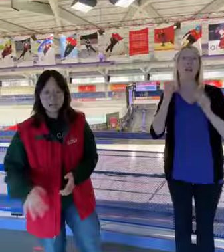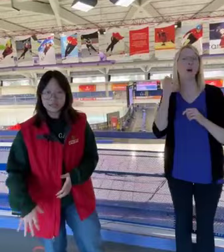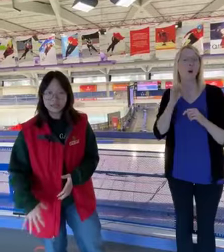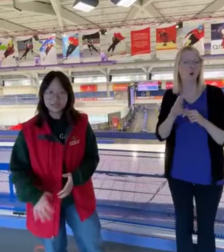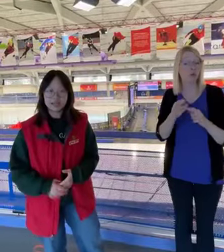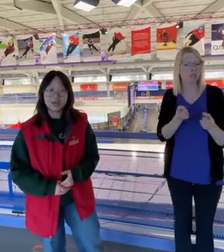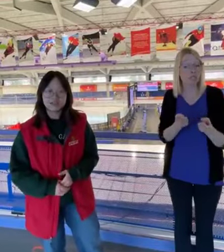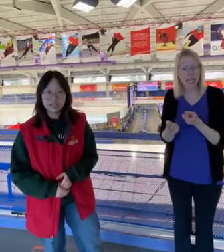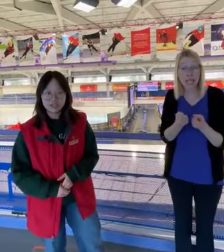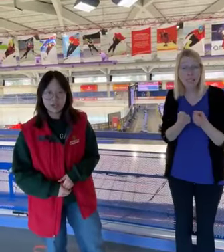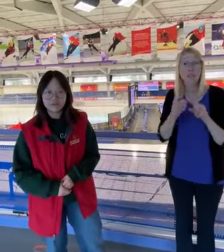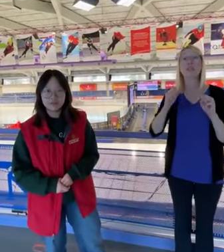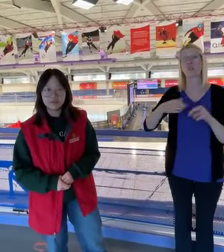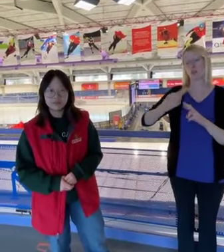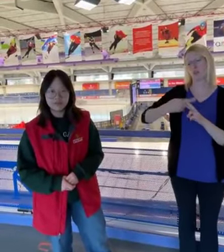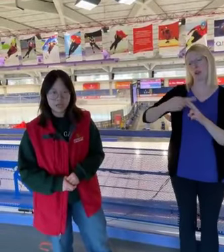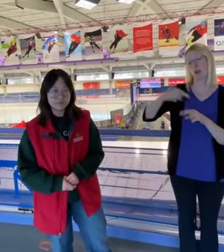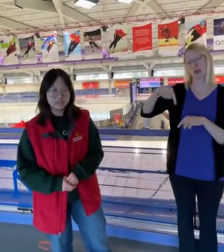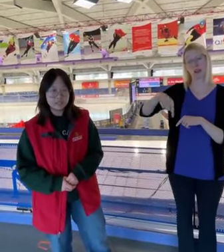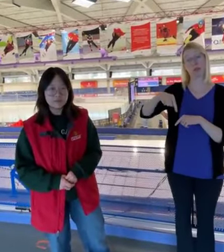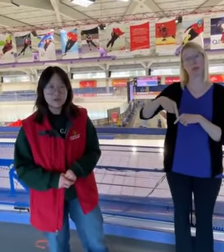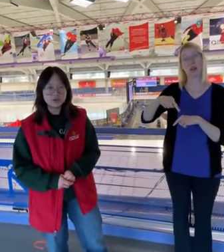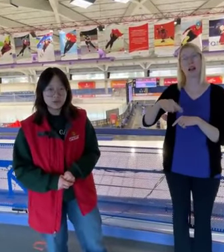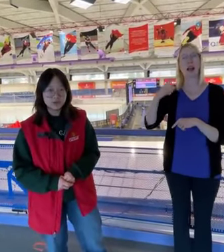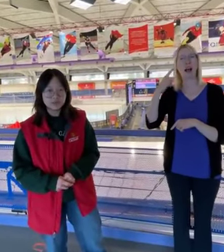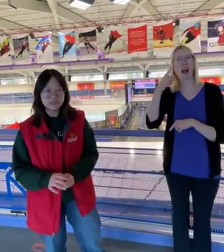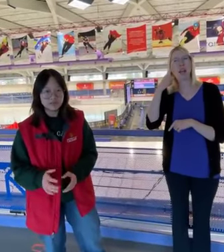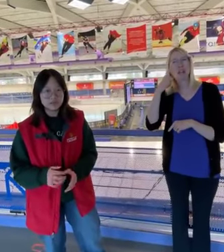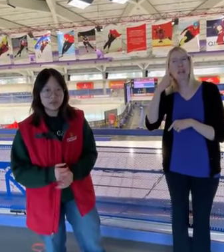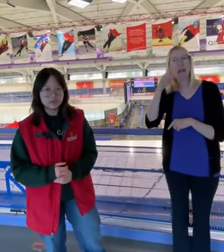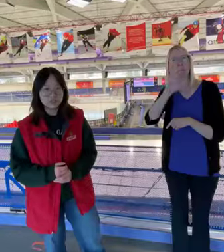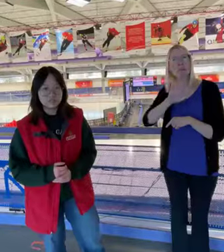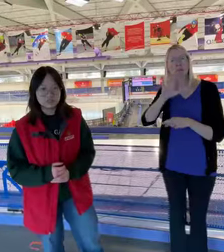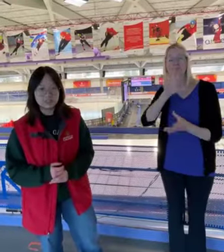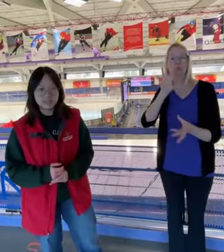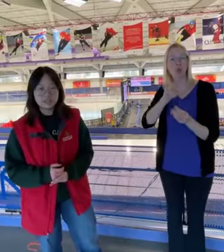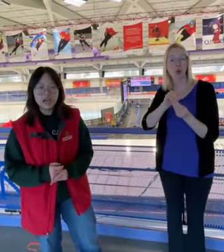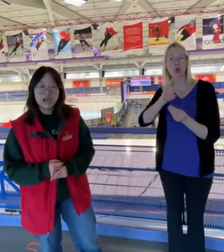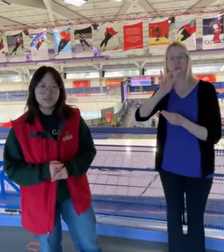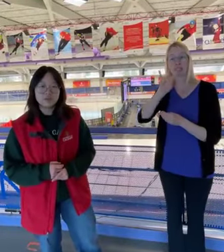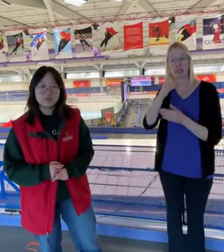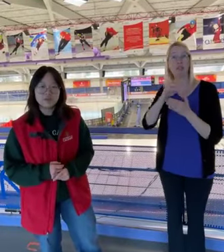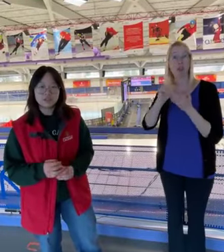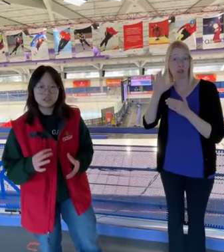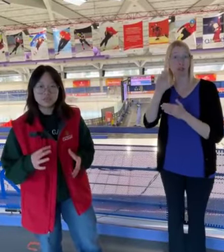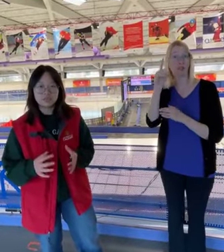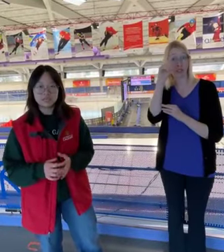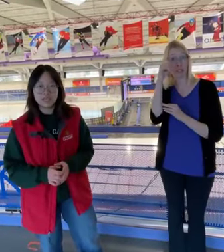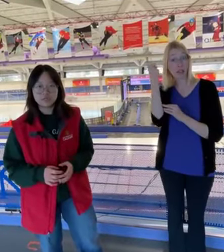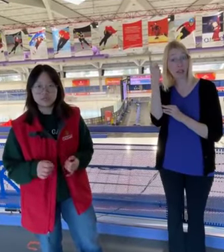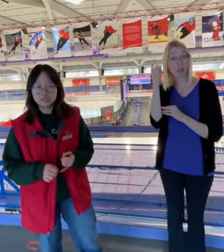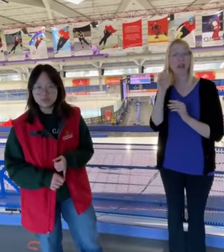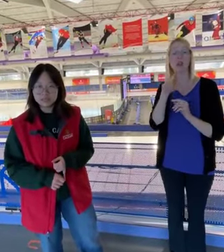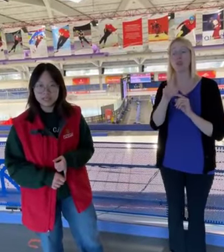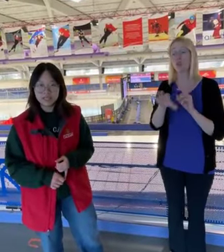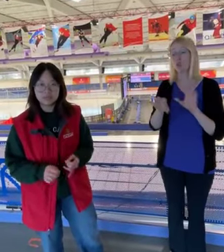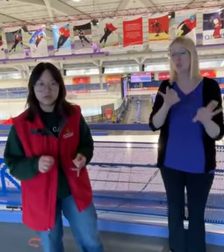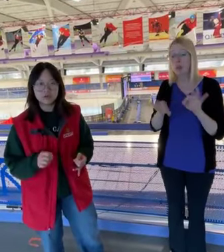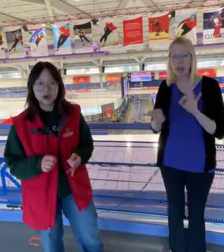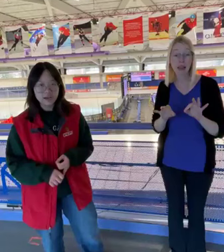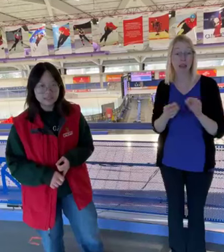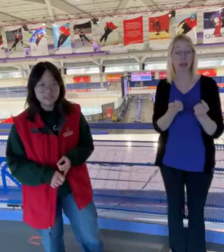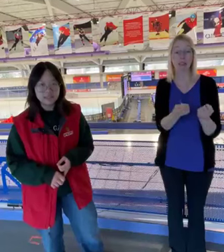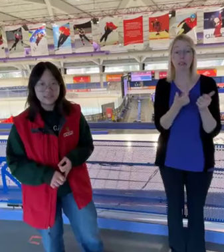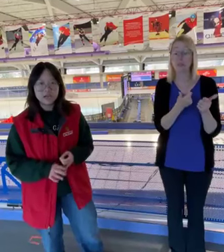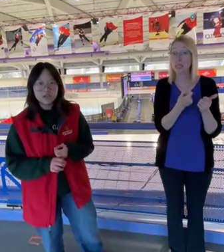to rent them downstairs at our skate shop for, I believe, about a total of $7.50, and you can pick in terms of skates from speed